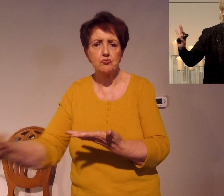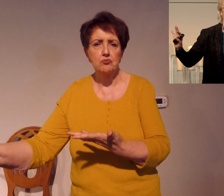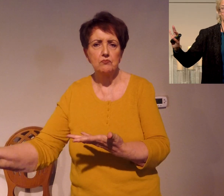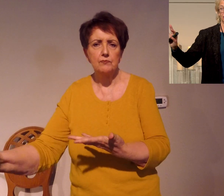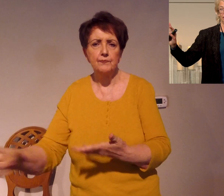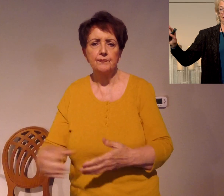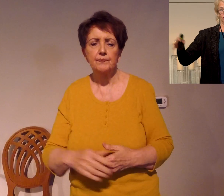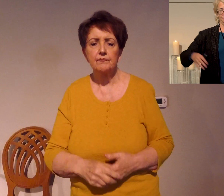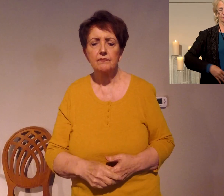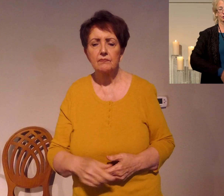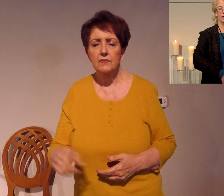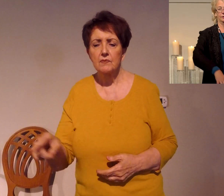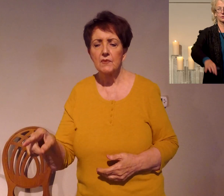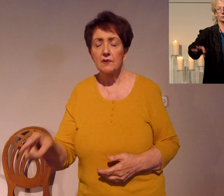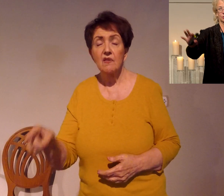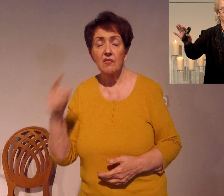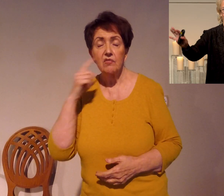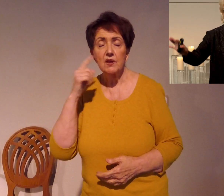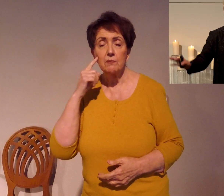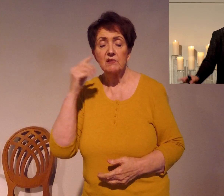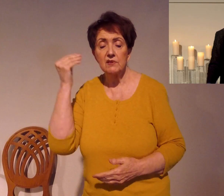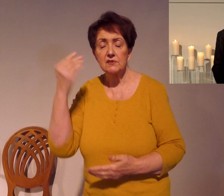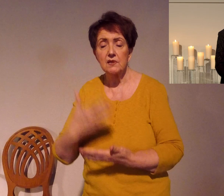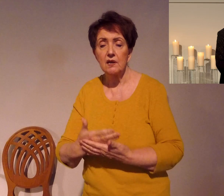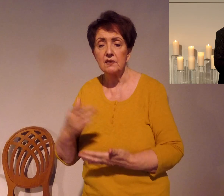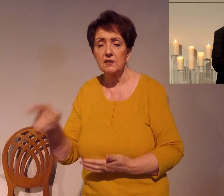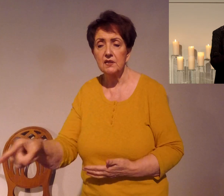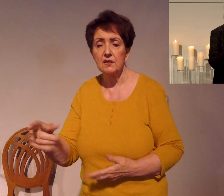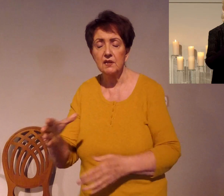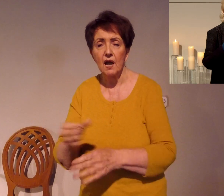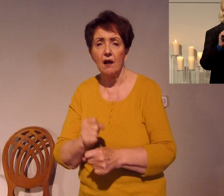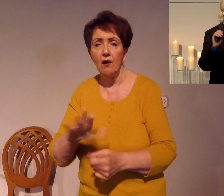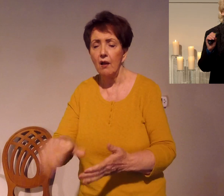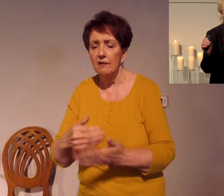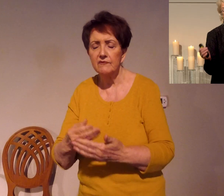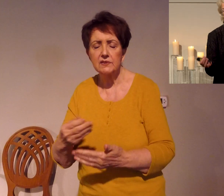his wealth at such a young age and be able to go out into the world and do whatever he wanted with it.